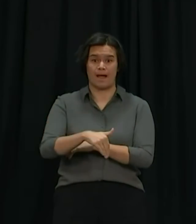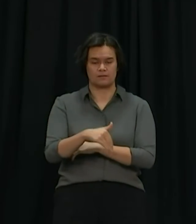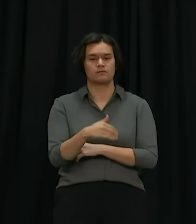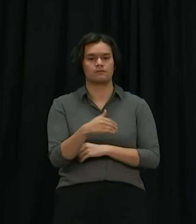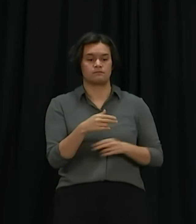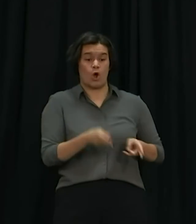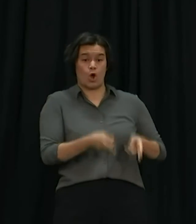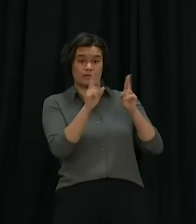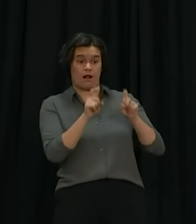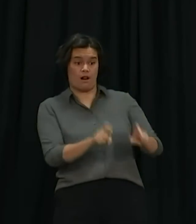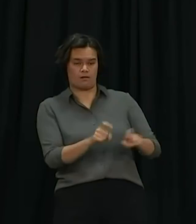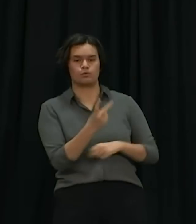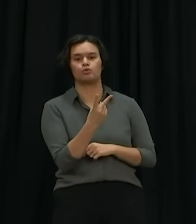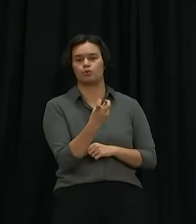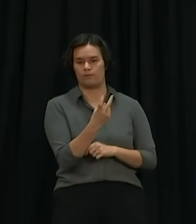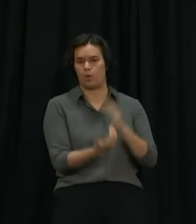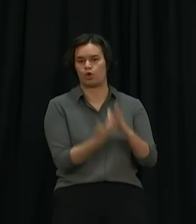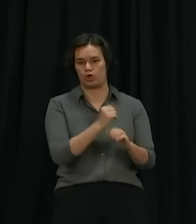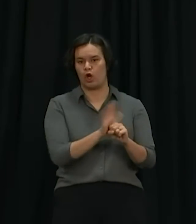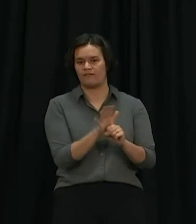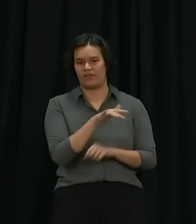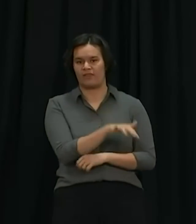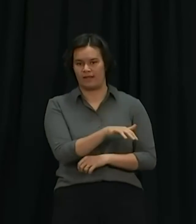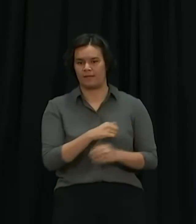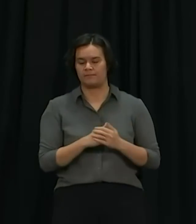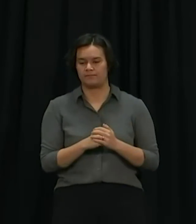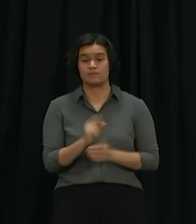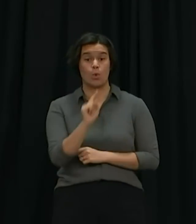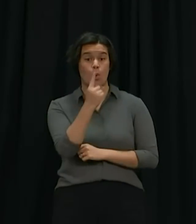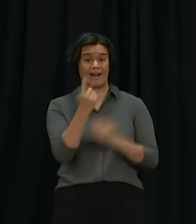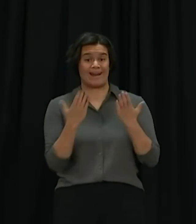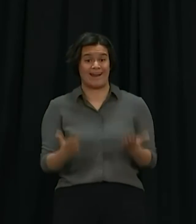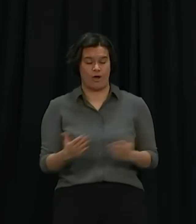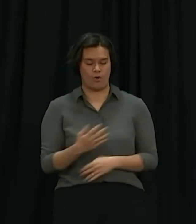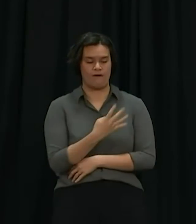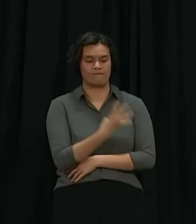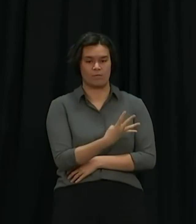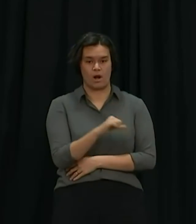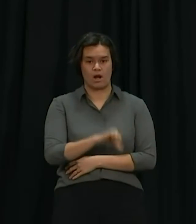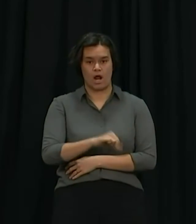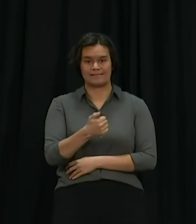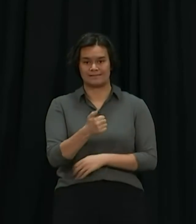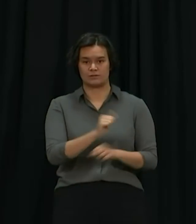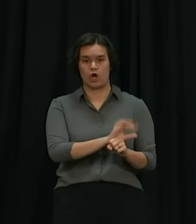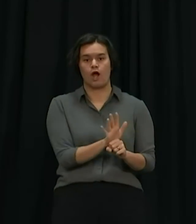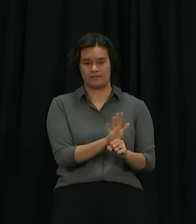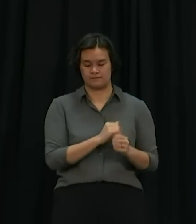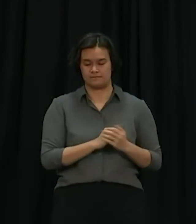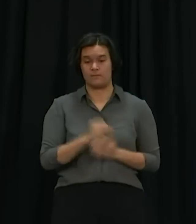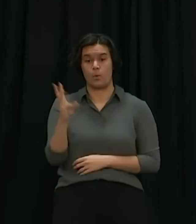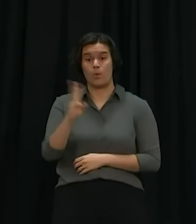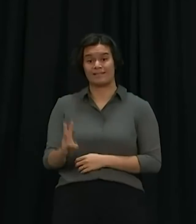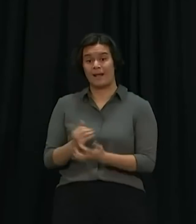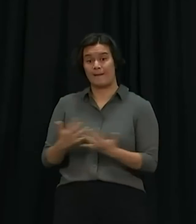isolation. So the total number of community cases in Auckland is now 496, and it is 15 in